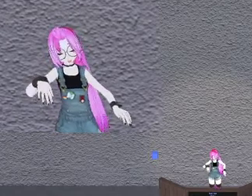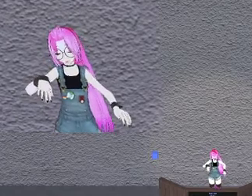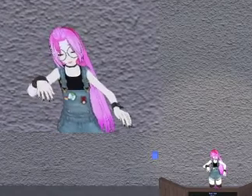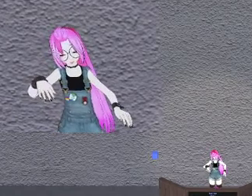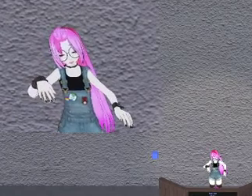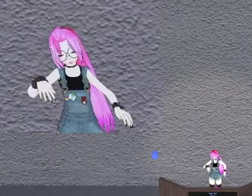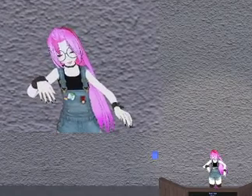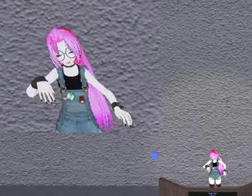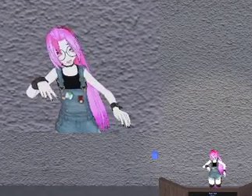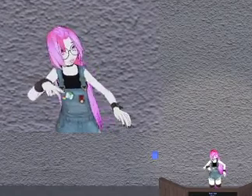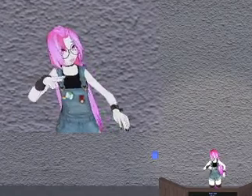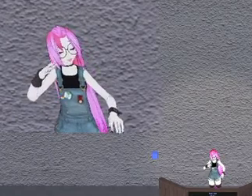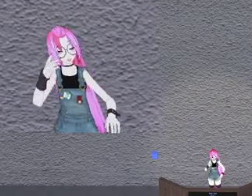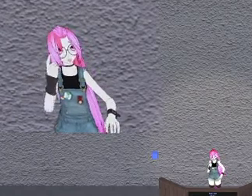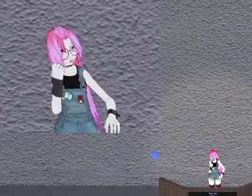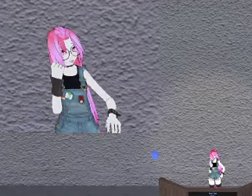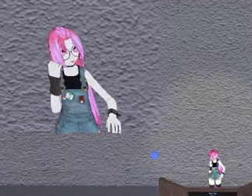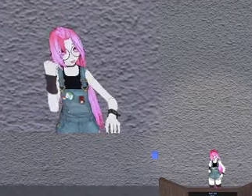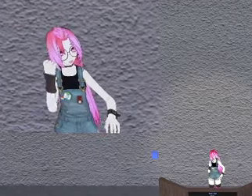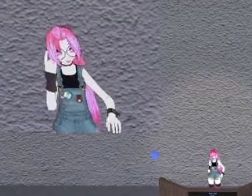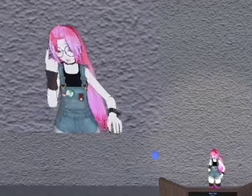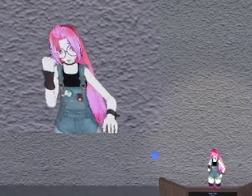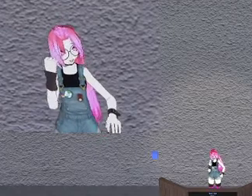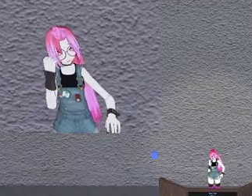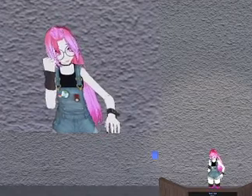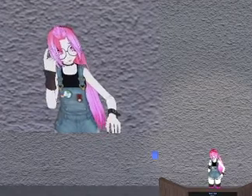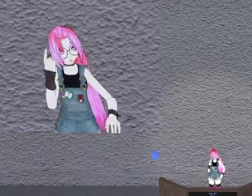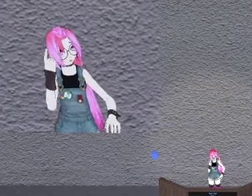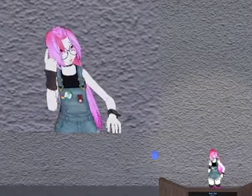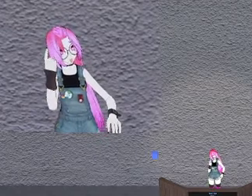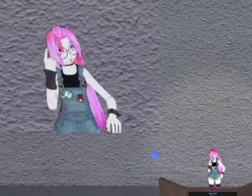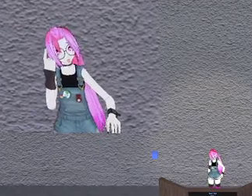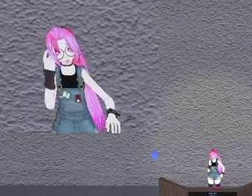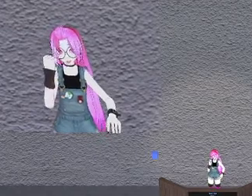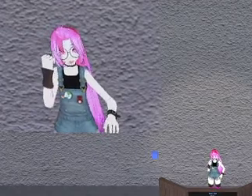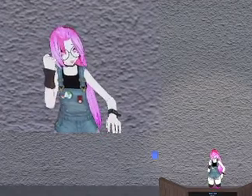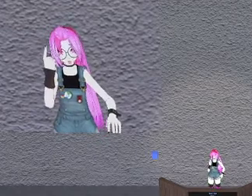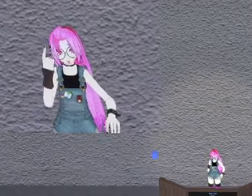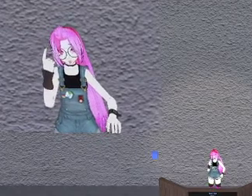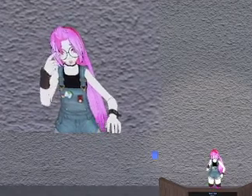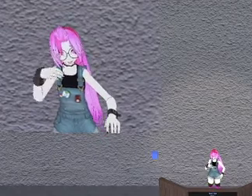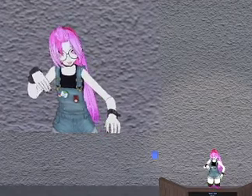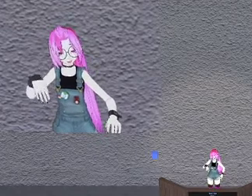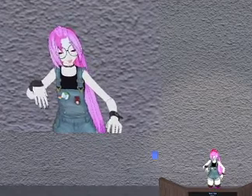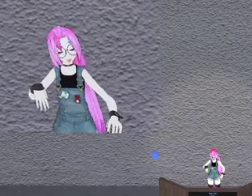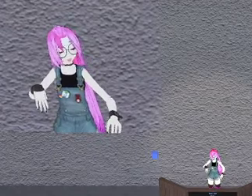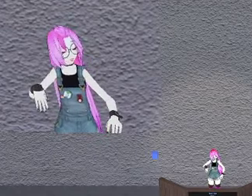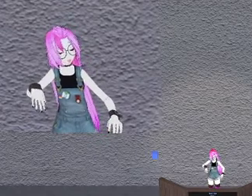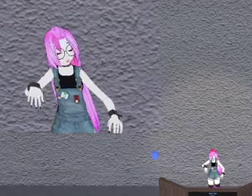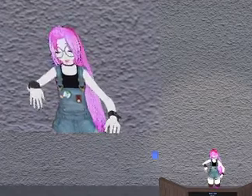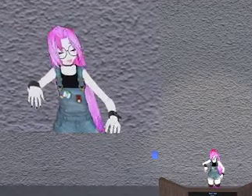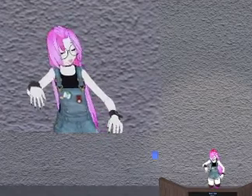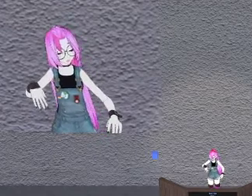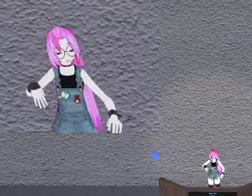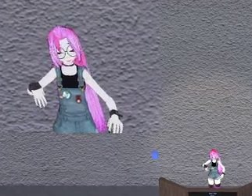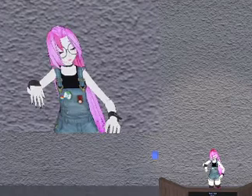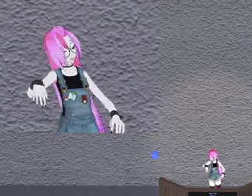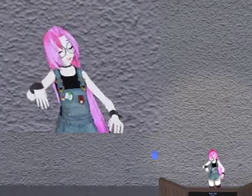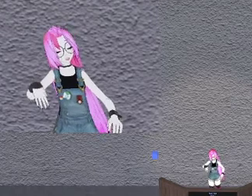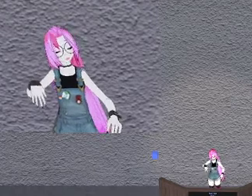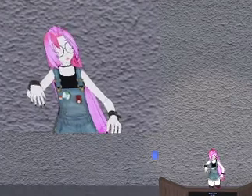not yet. Kind of like you're saying I don't understand by shaking your head. That could also be like that. Not